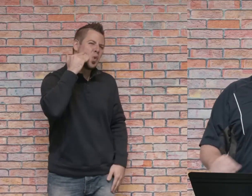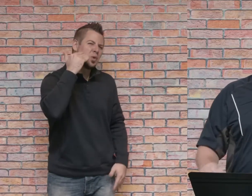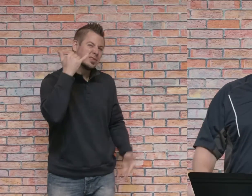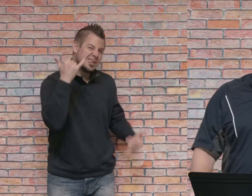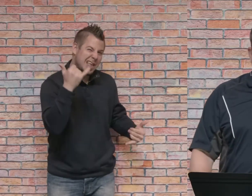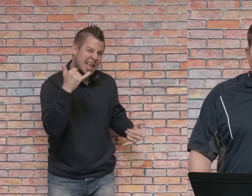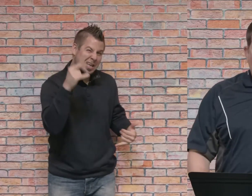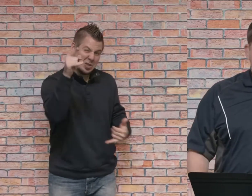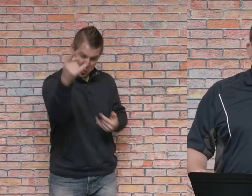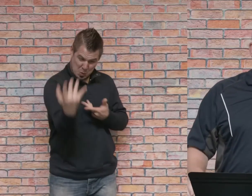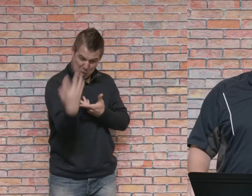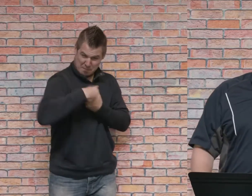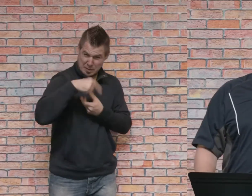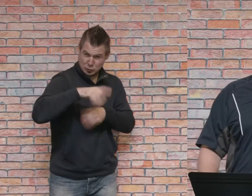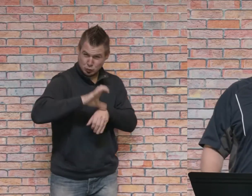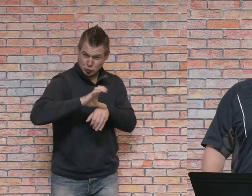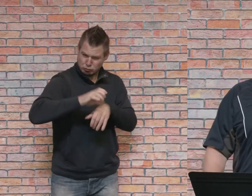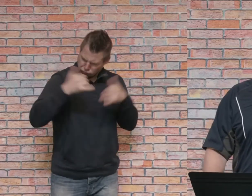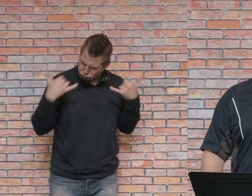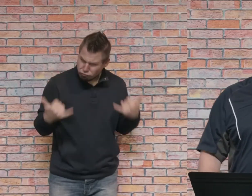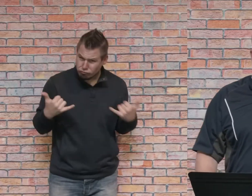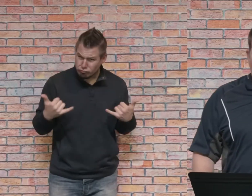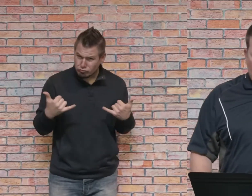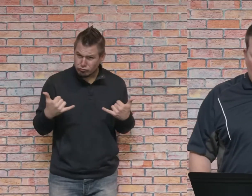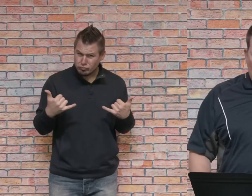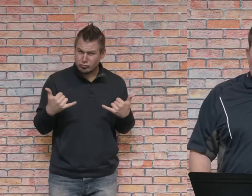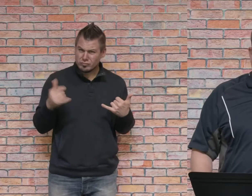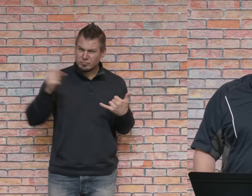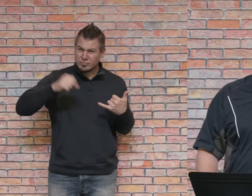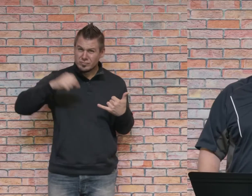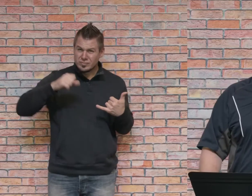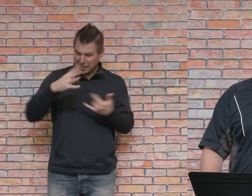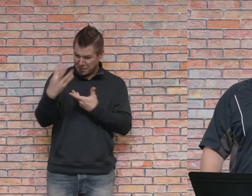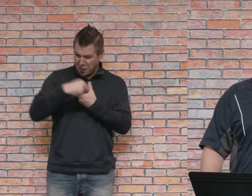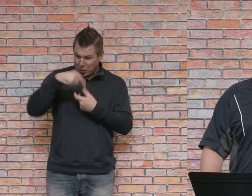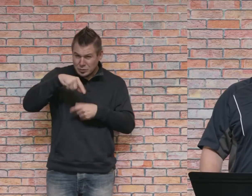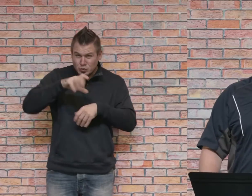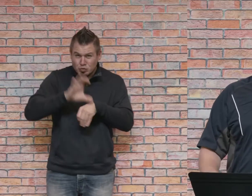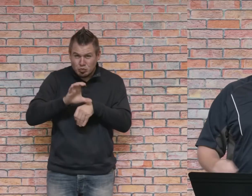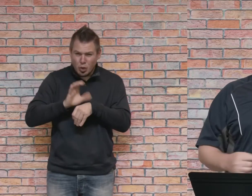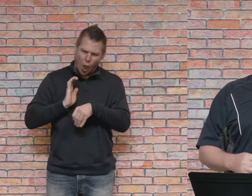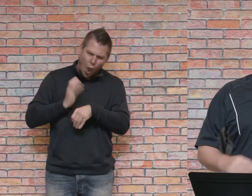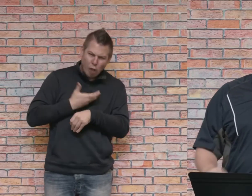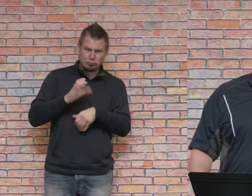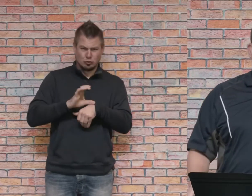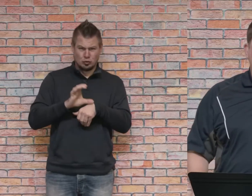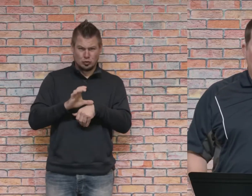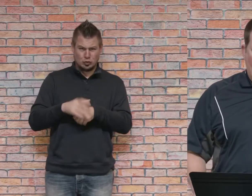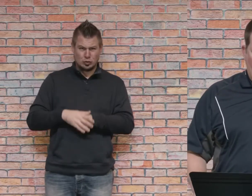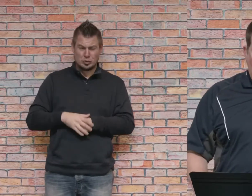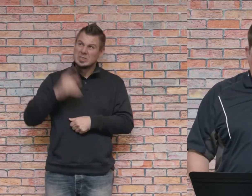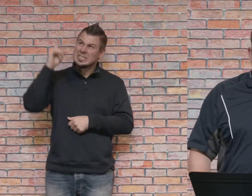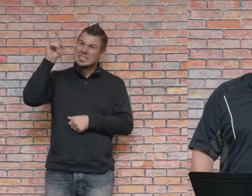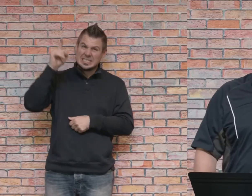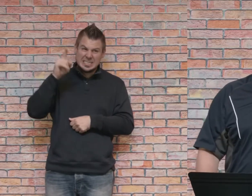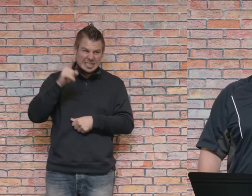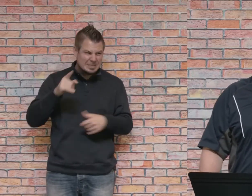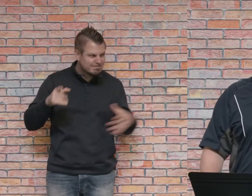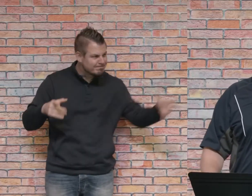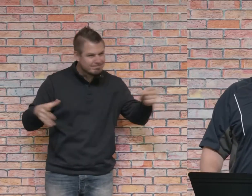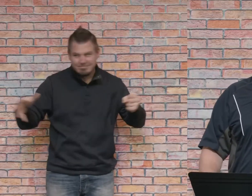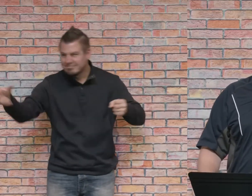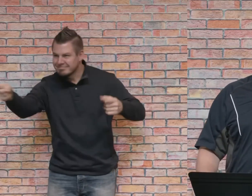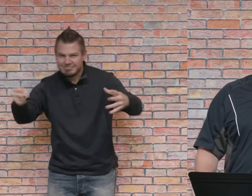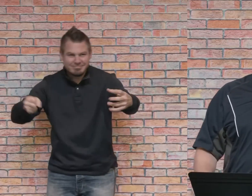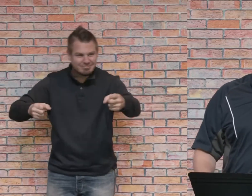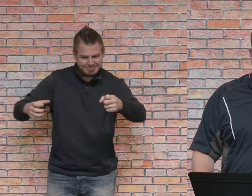a part of this church. In this moment, you're a part of our church, and God is building his church. And we know that the